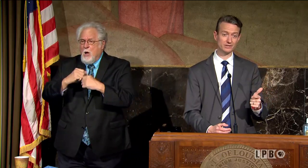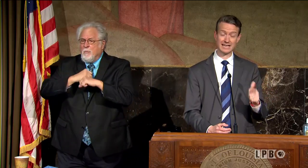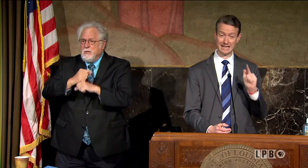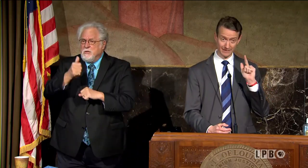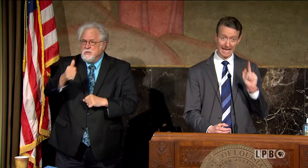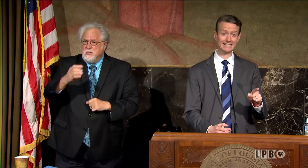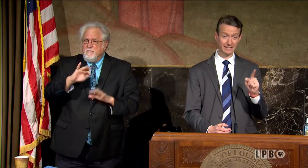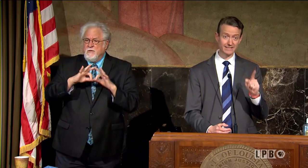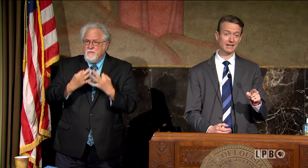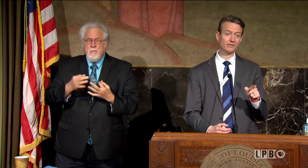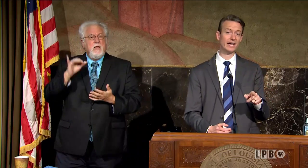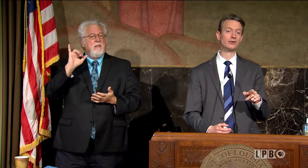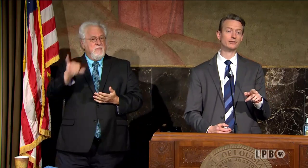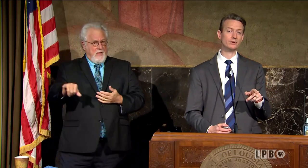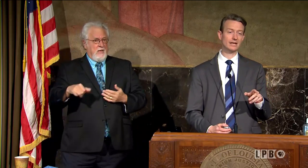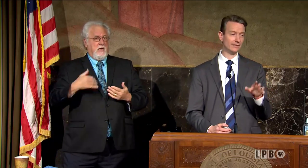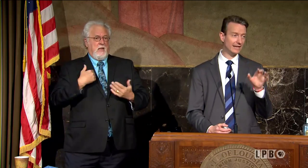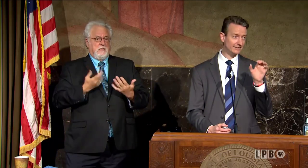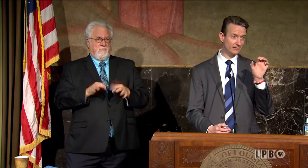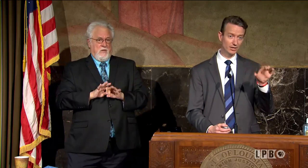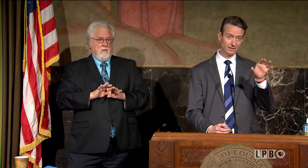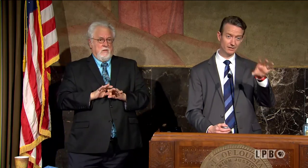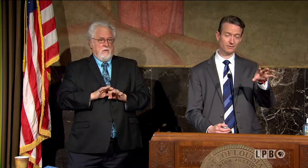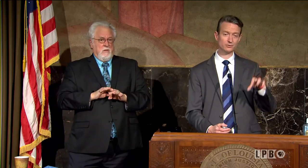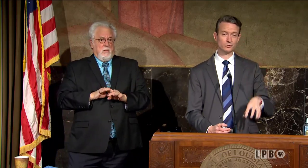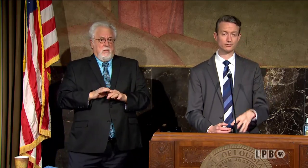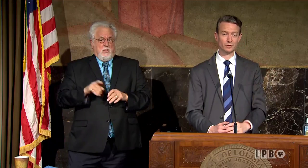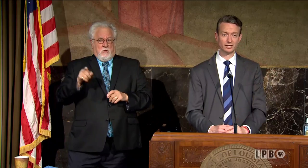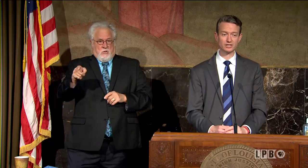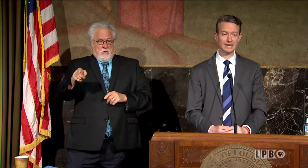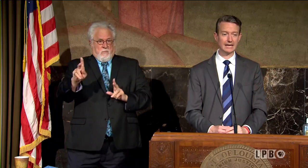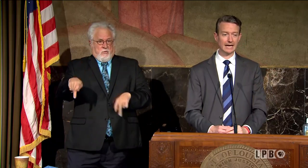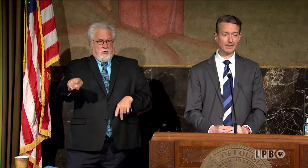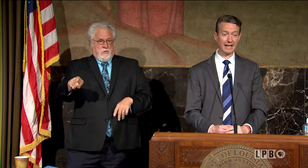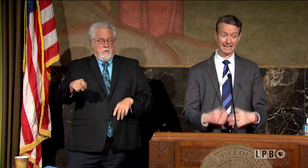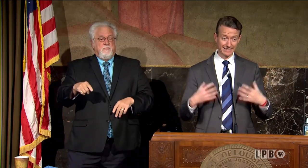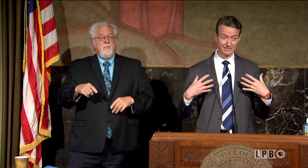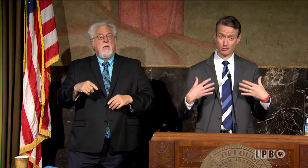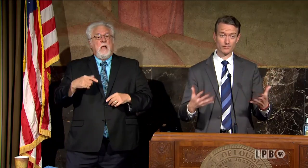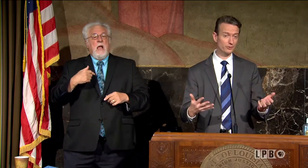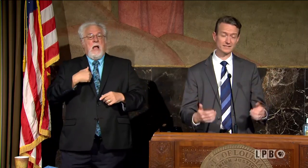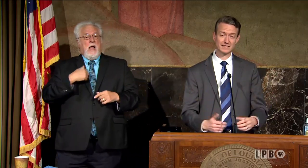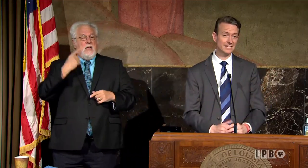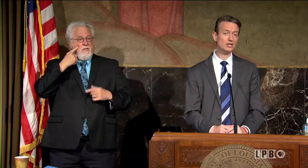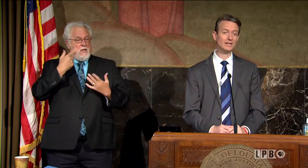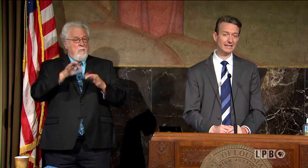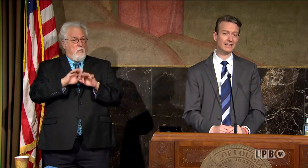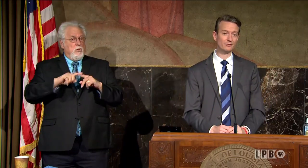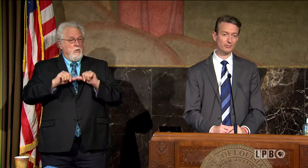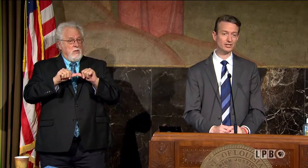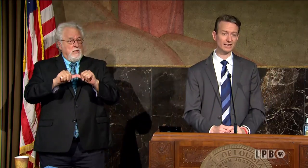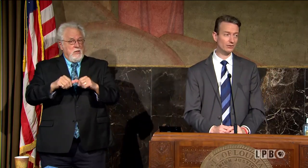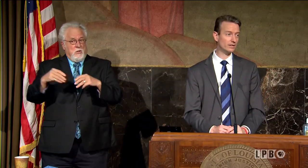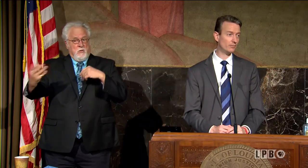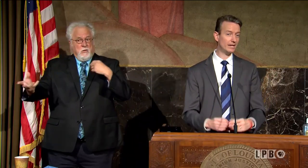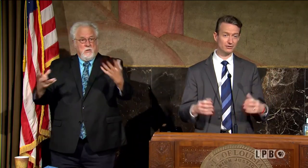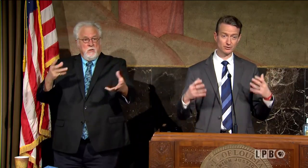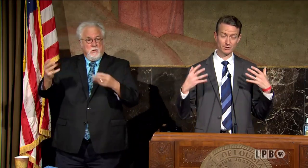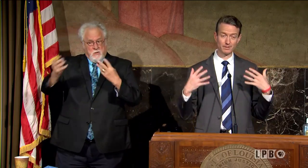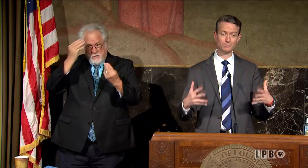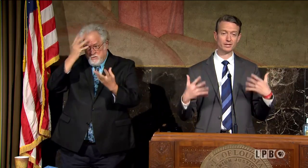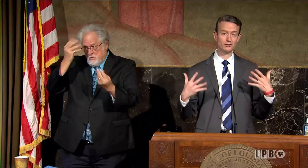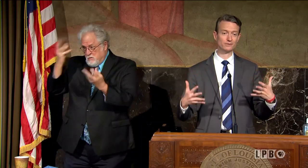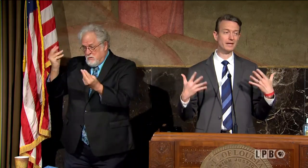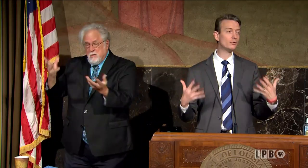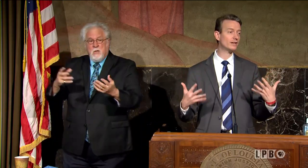family members. That does have a value. That has a value to the individual who's reached. I think it's important for us to continue getting that information out there, making